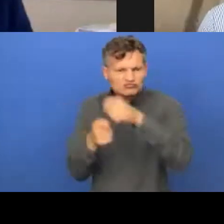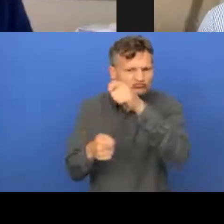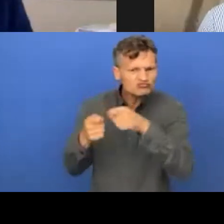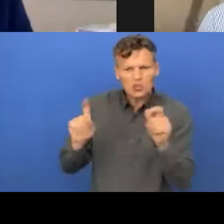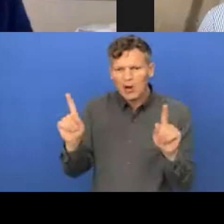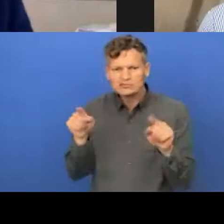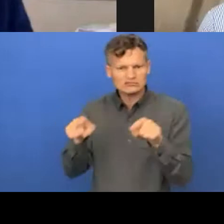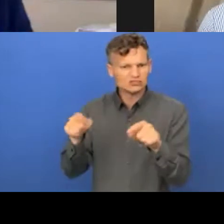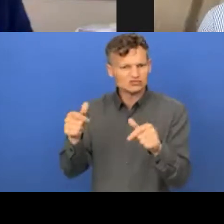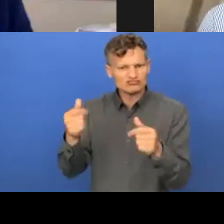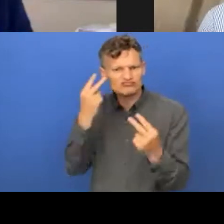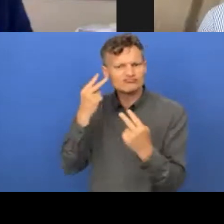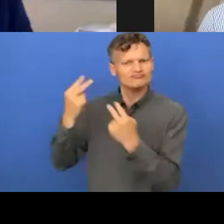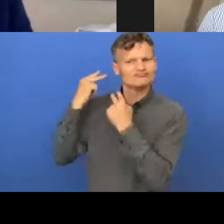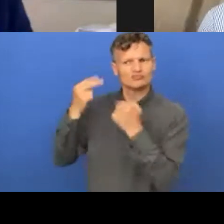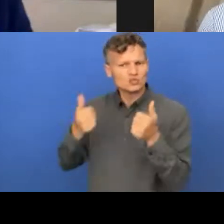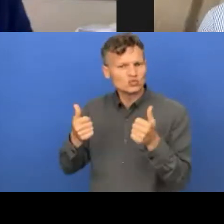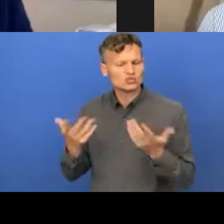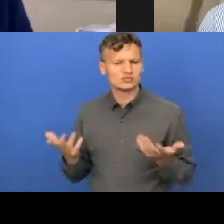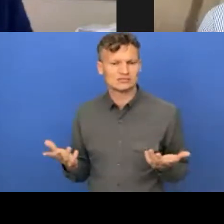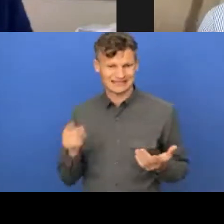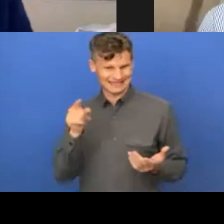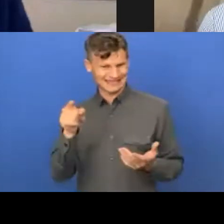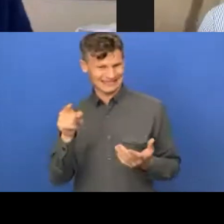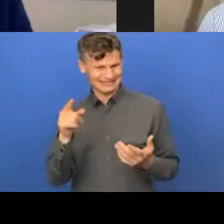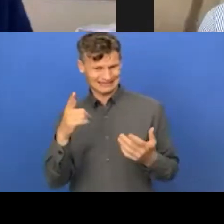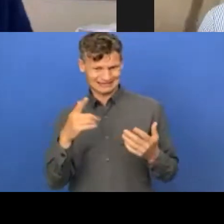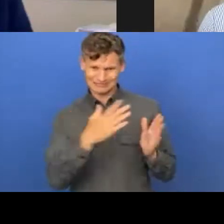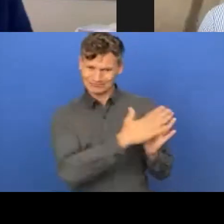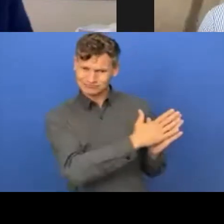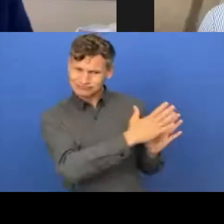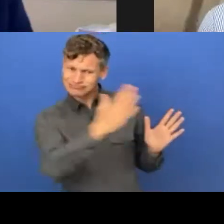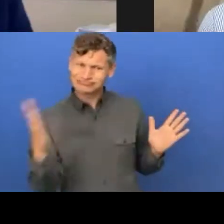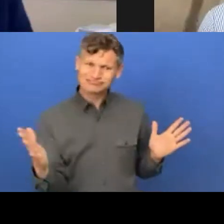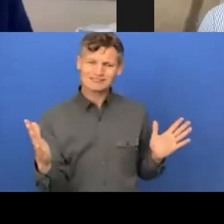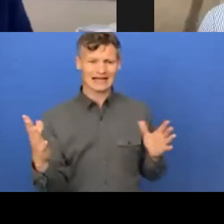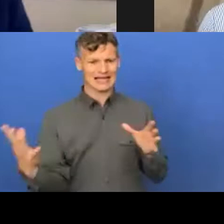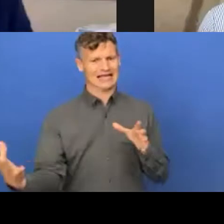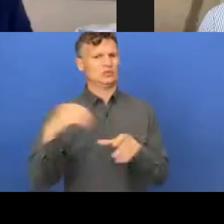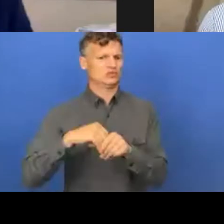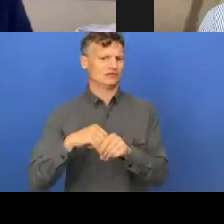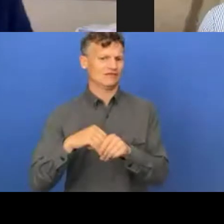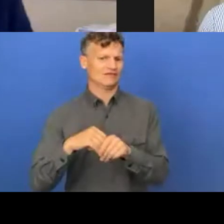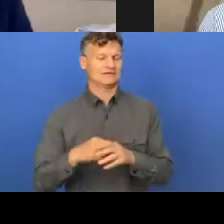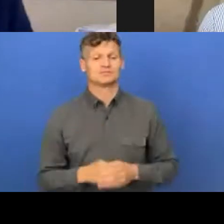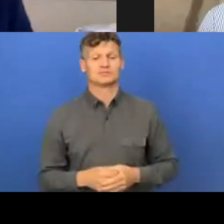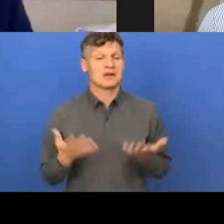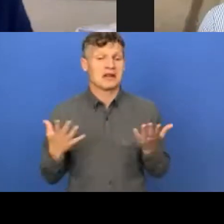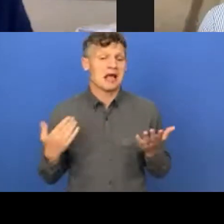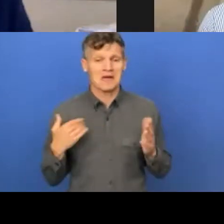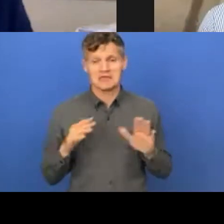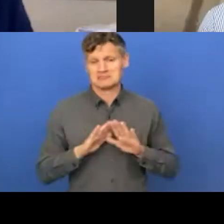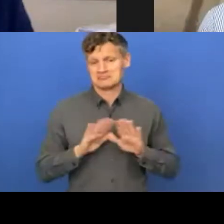contributes to the inclusivity of future research projects. So I'll stop there. Thank you.